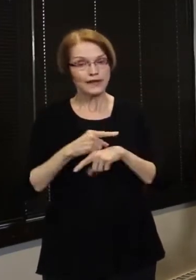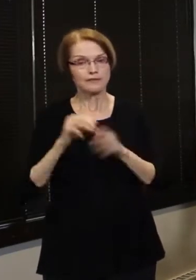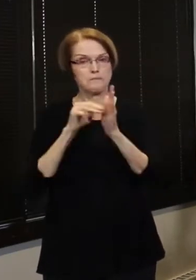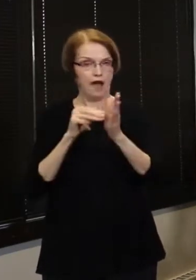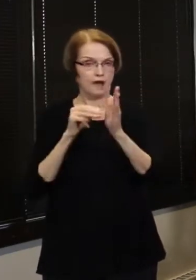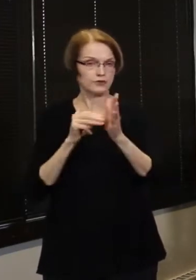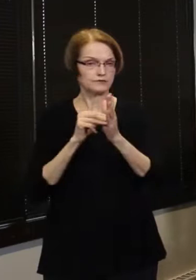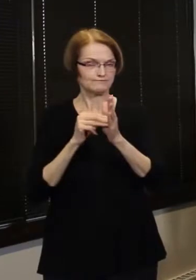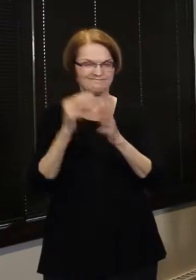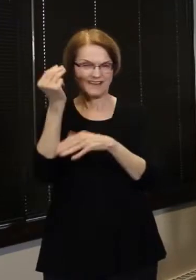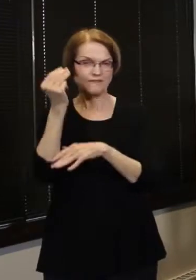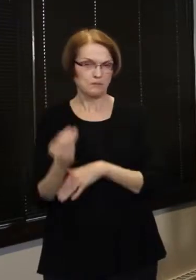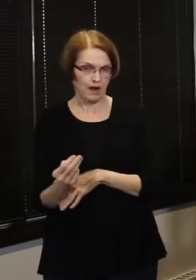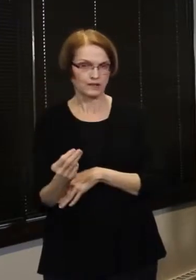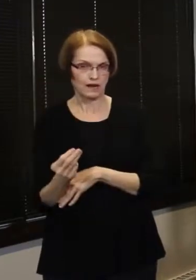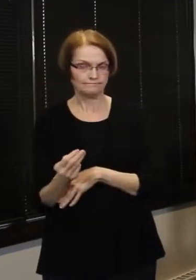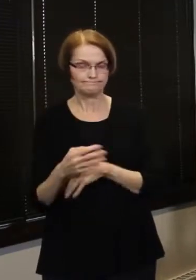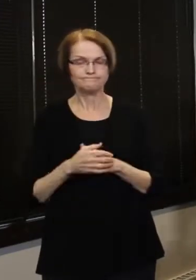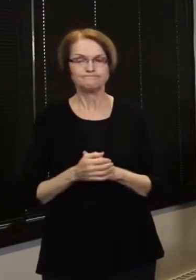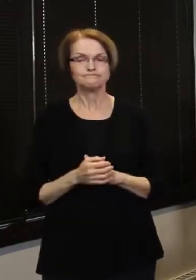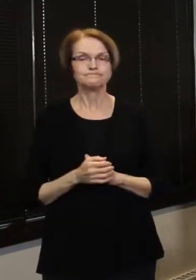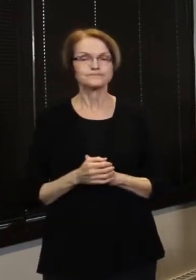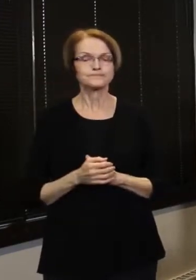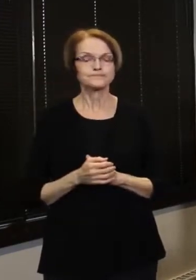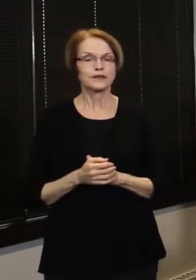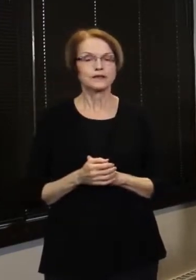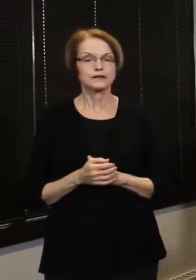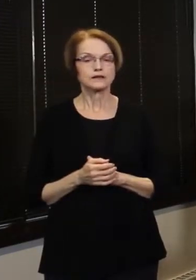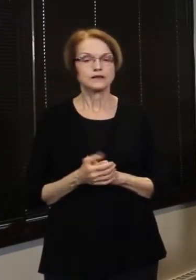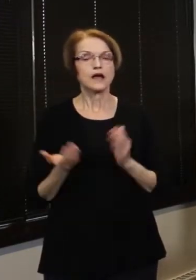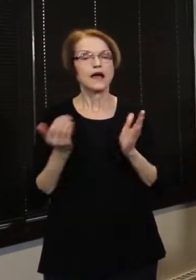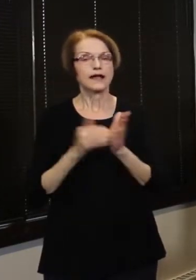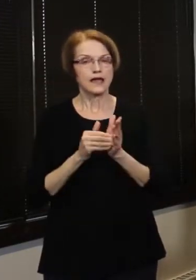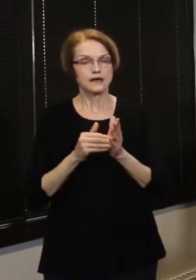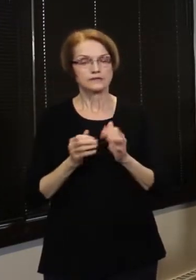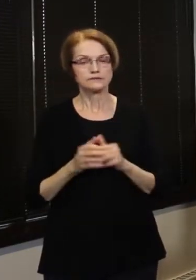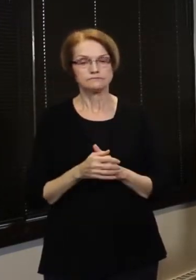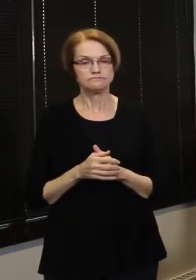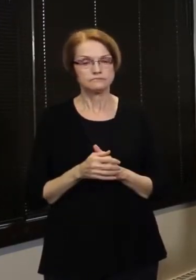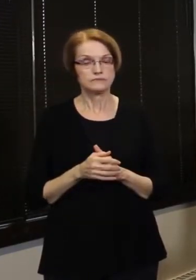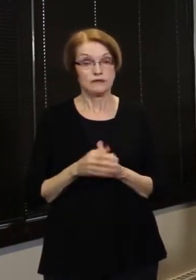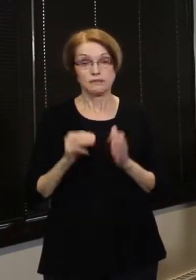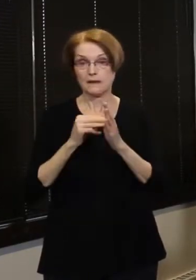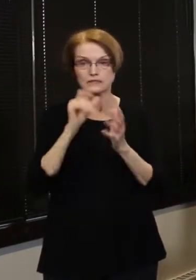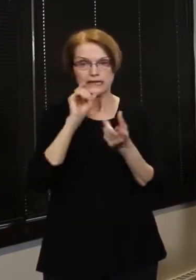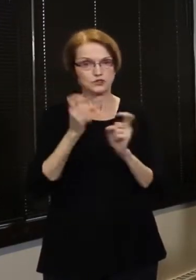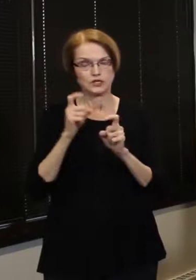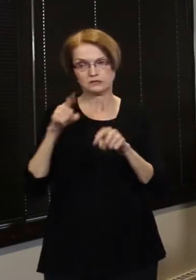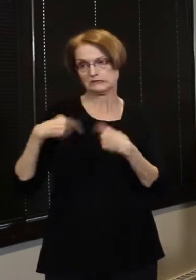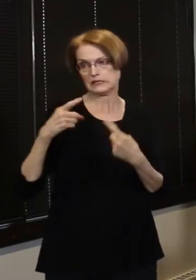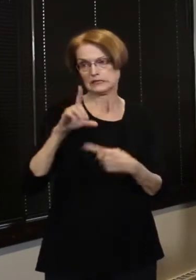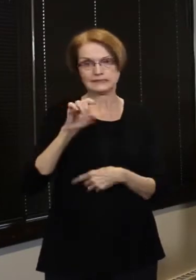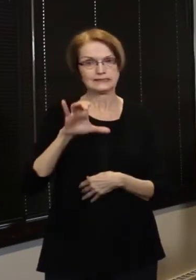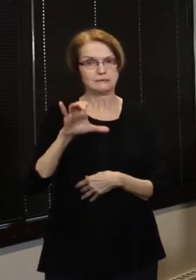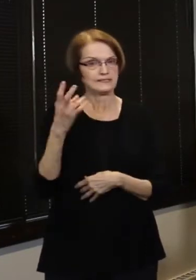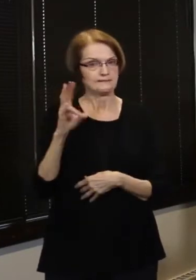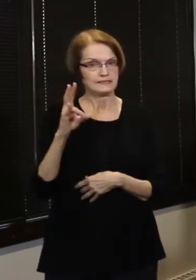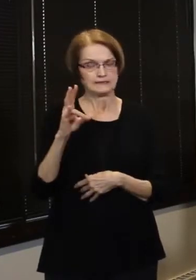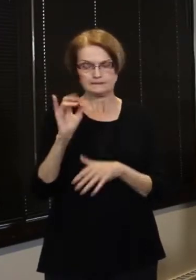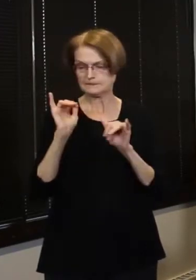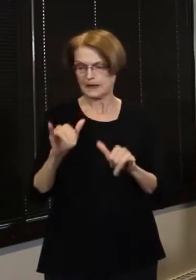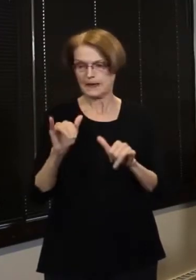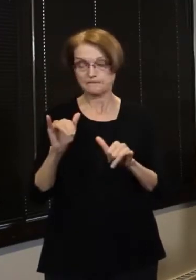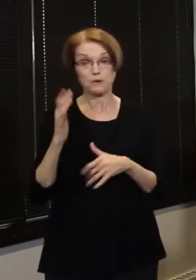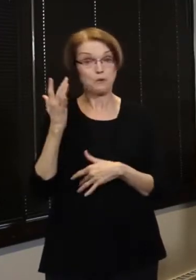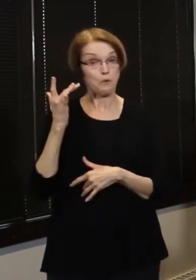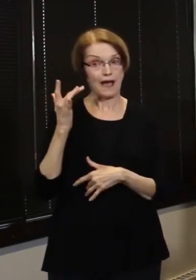models like we do on every Monday. And so again, we haven't changed the model since December 17th because